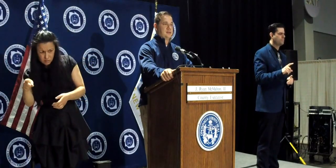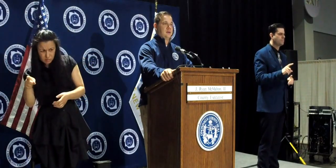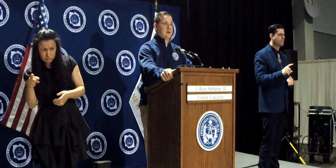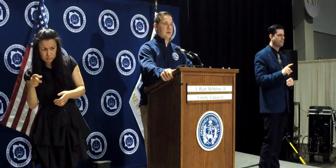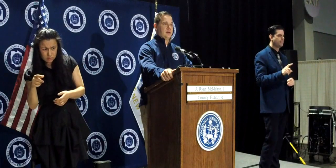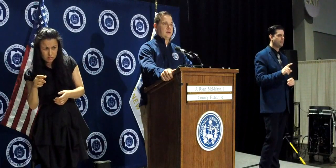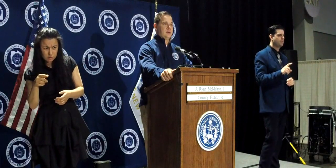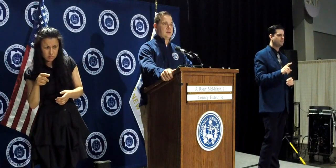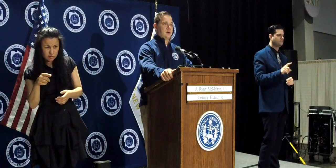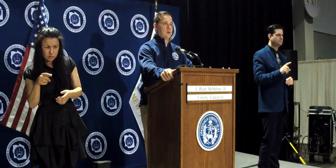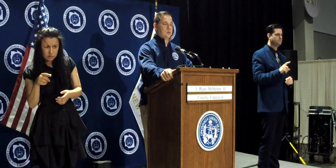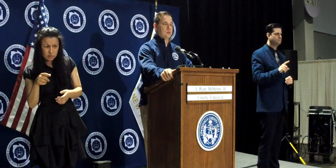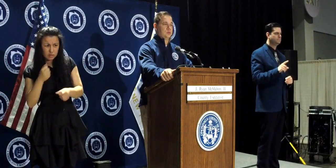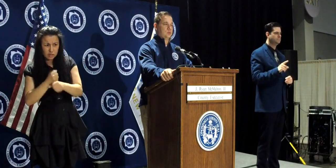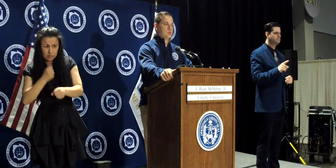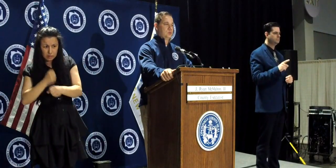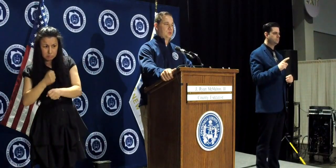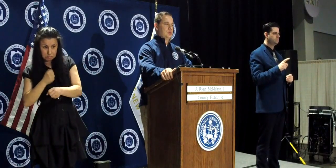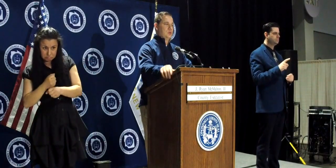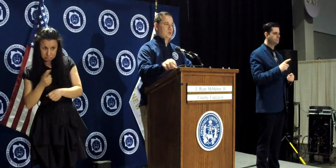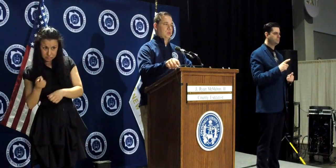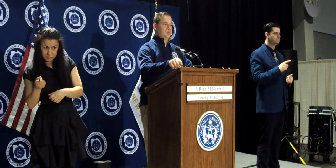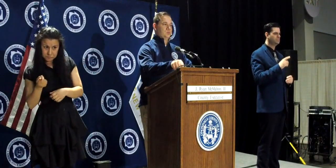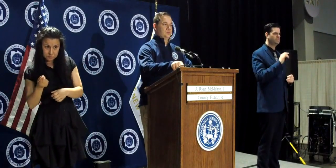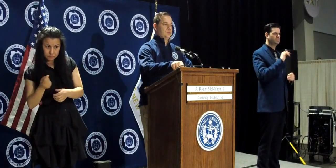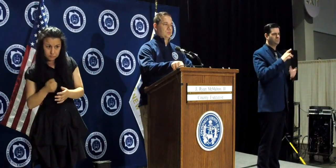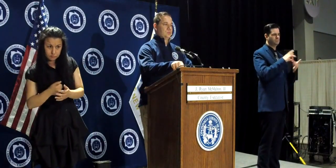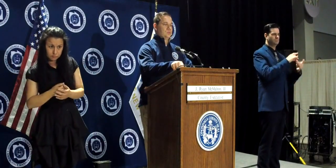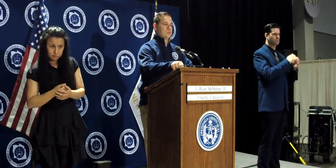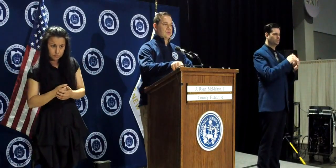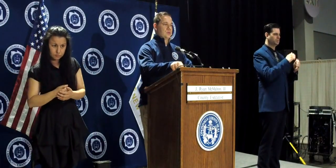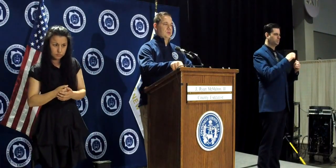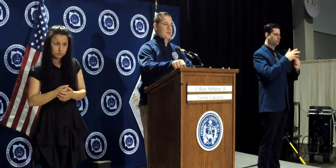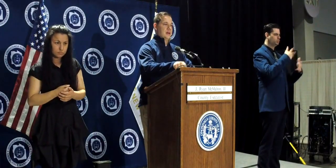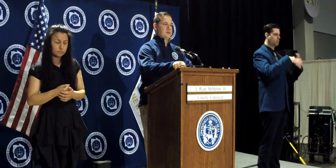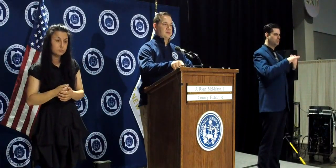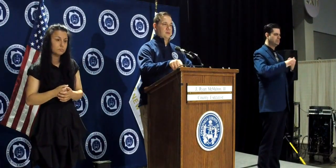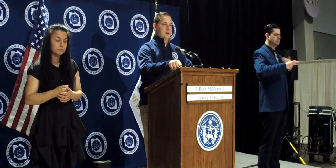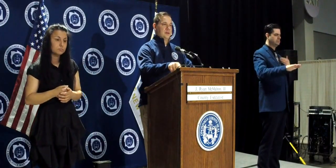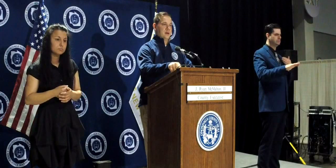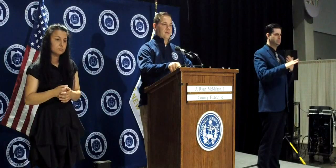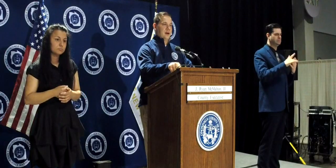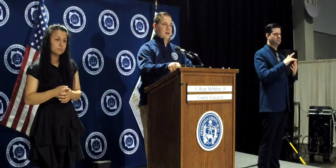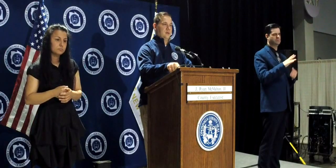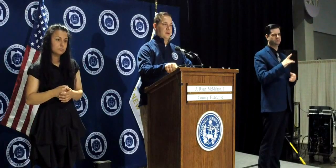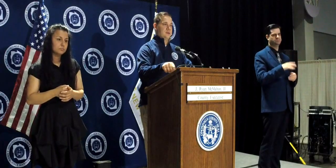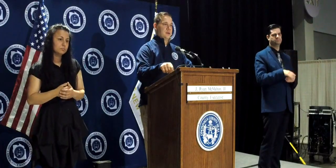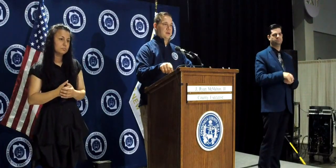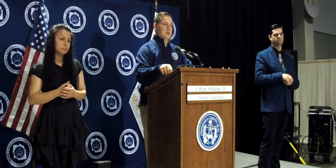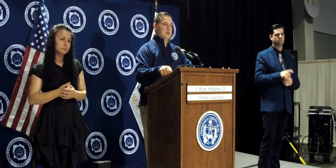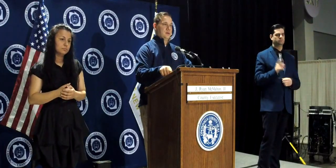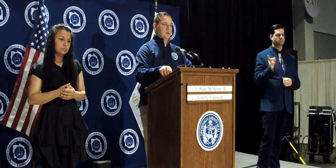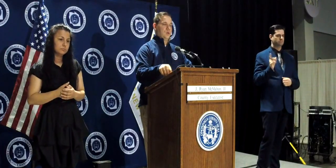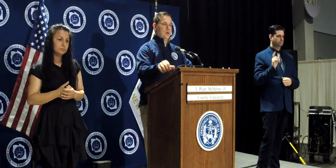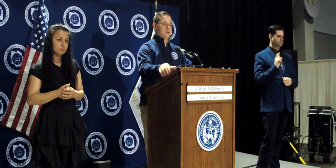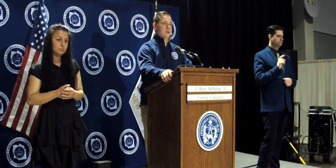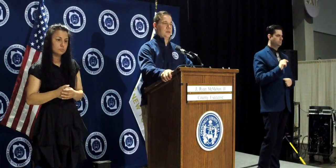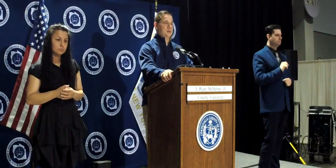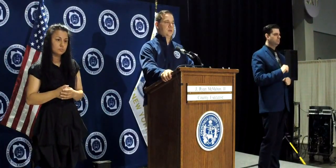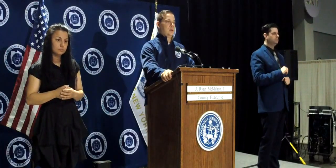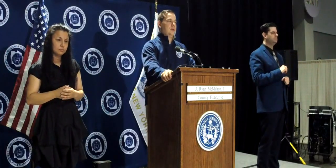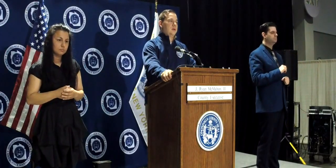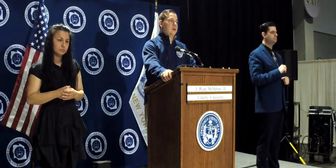think it's here, right? And so you test, you identify, you investigate, you